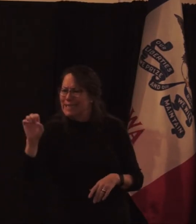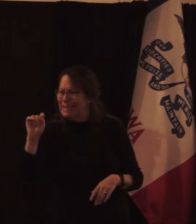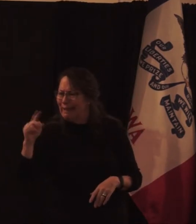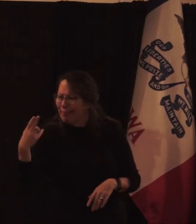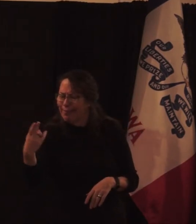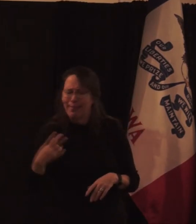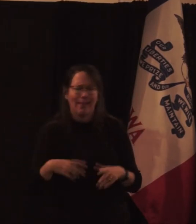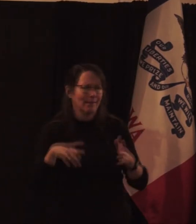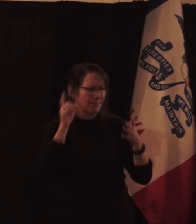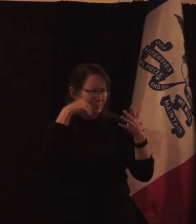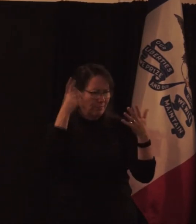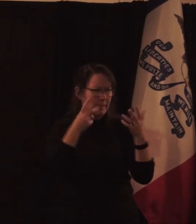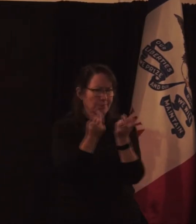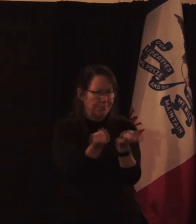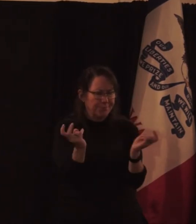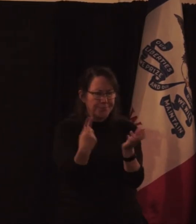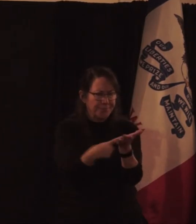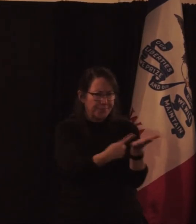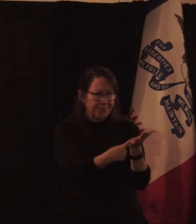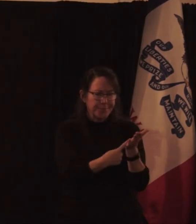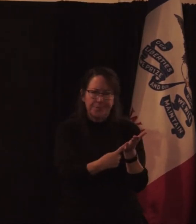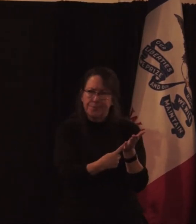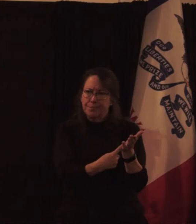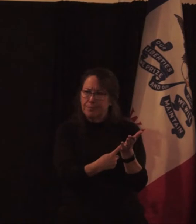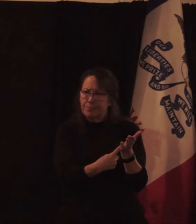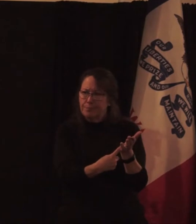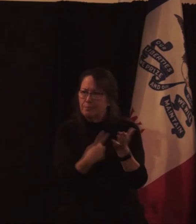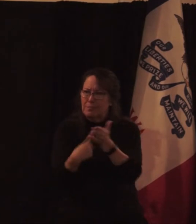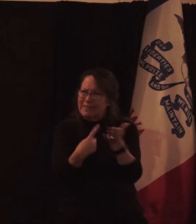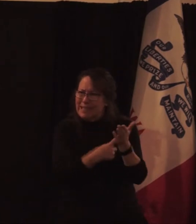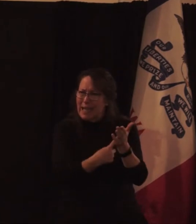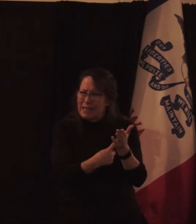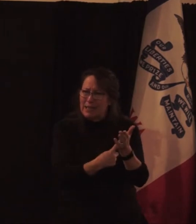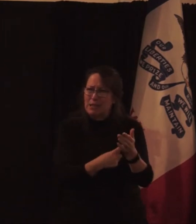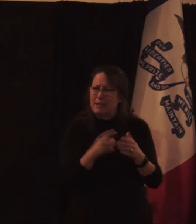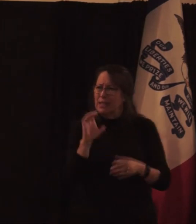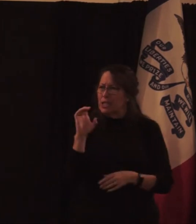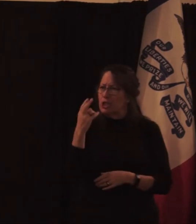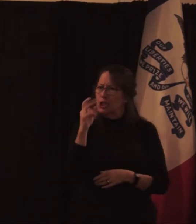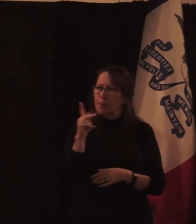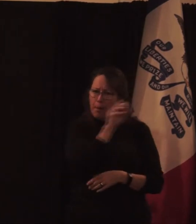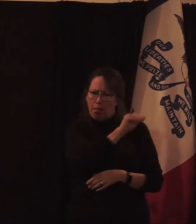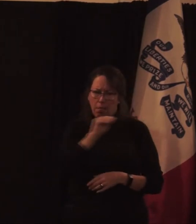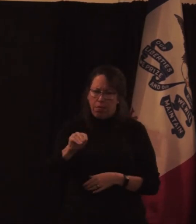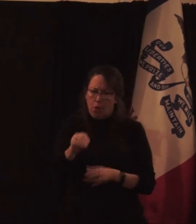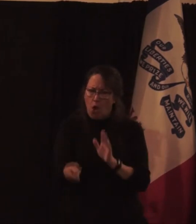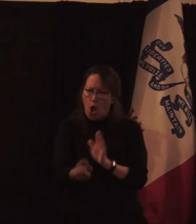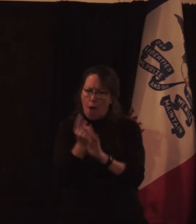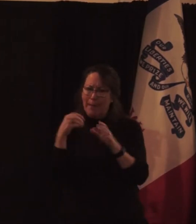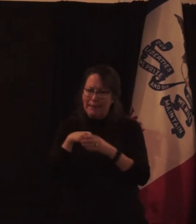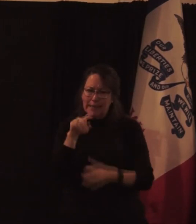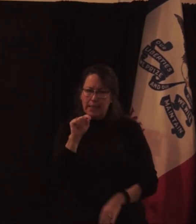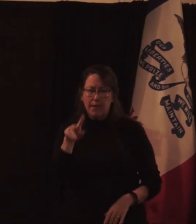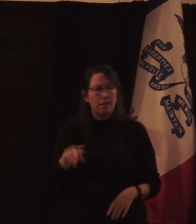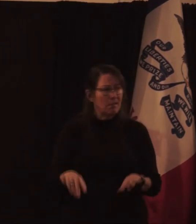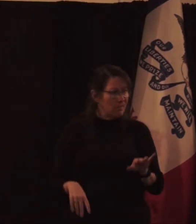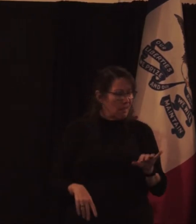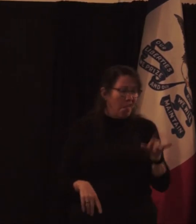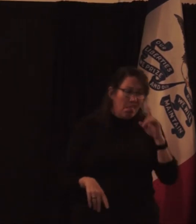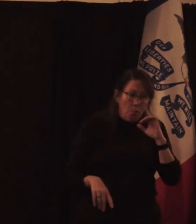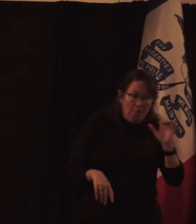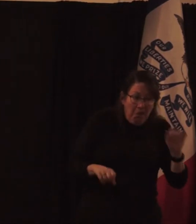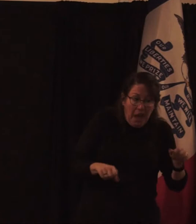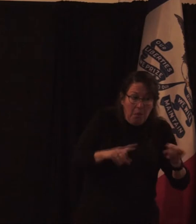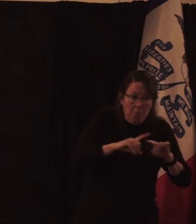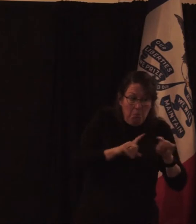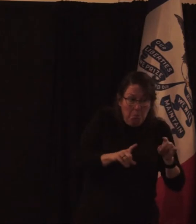remember. Anyway, talking about putting this chip in the TV sets. Well, yeah, they said they could do